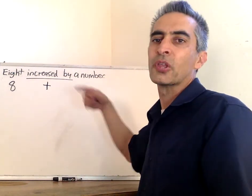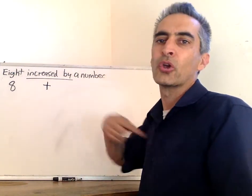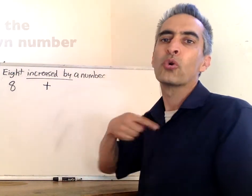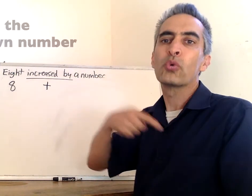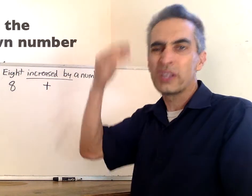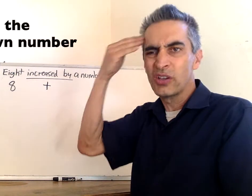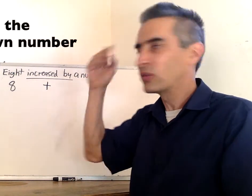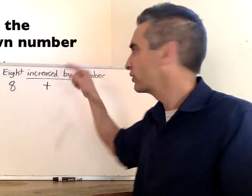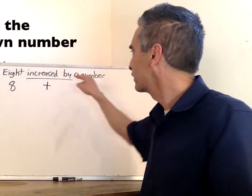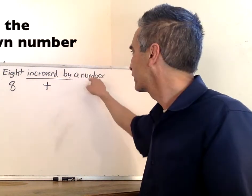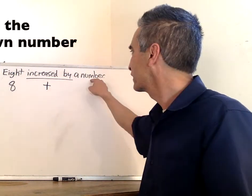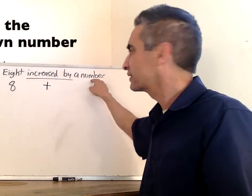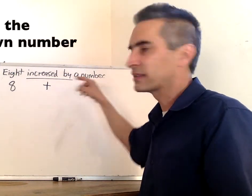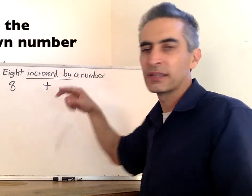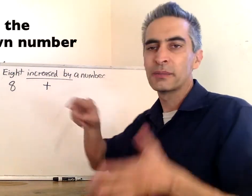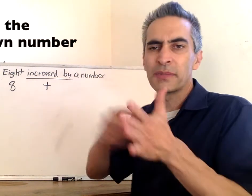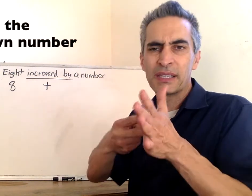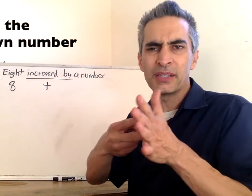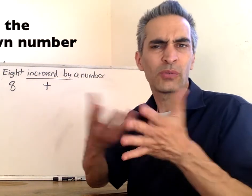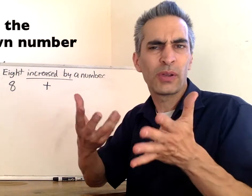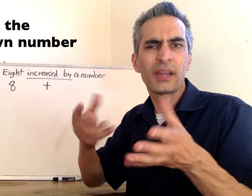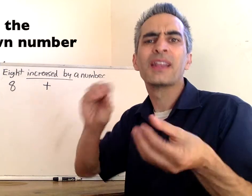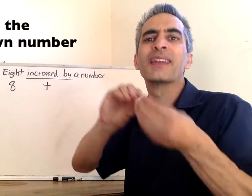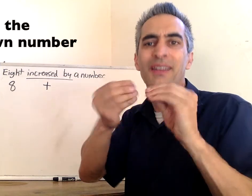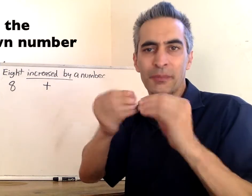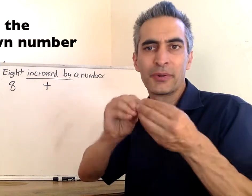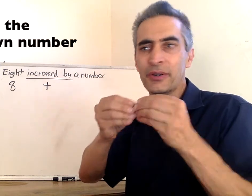And this, well, we know what this means. This means number.